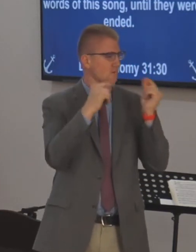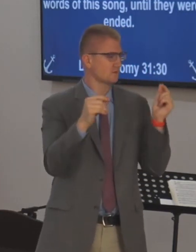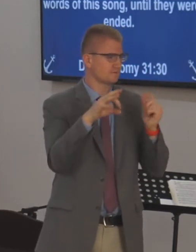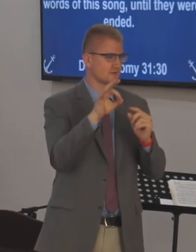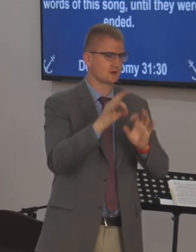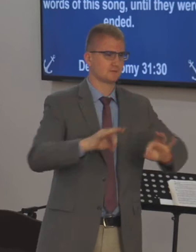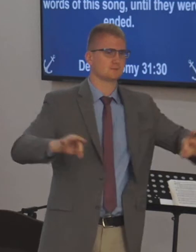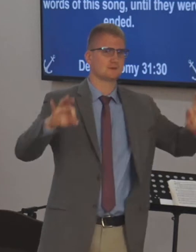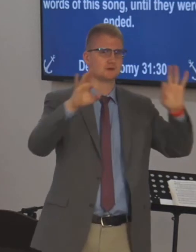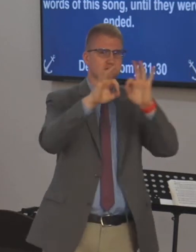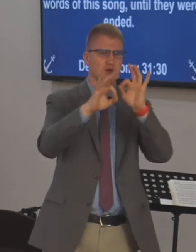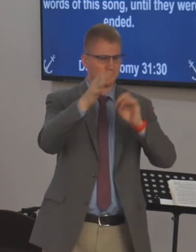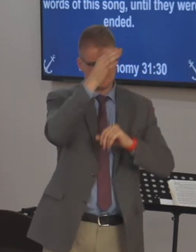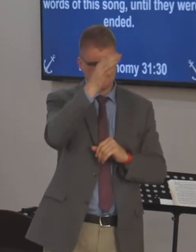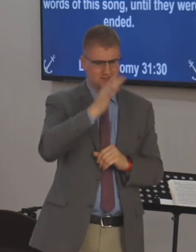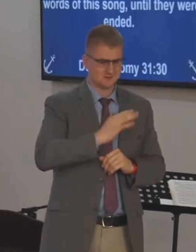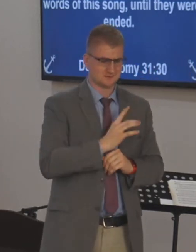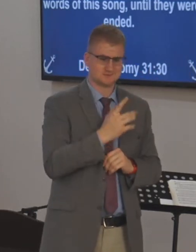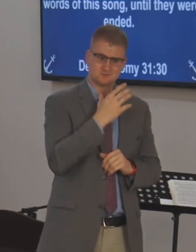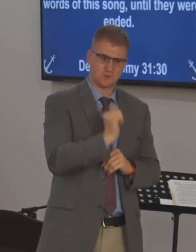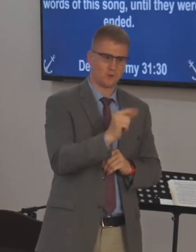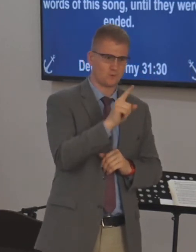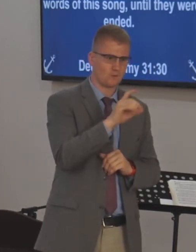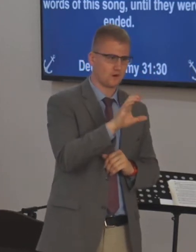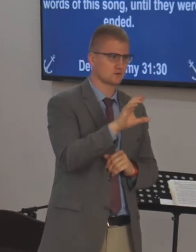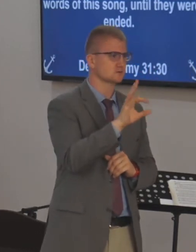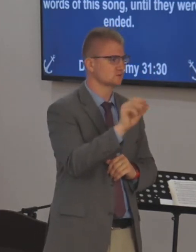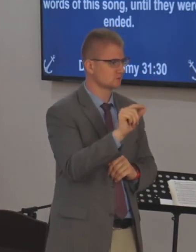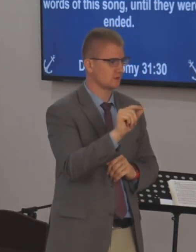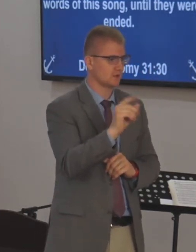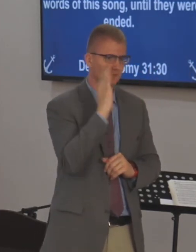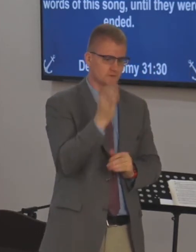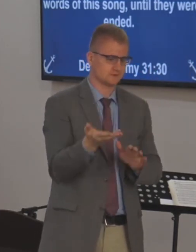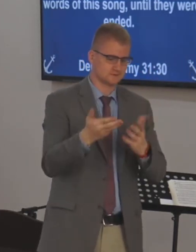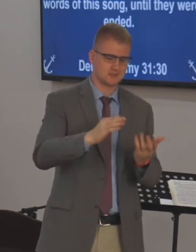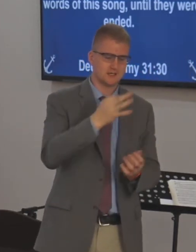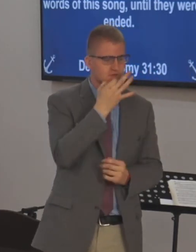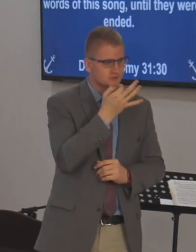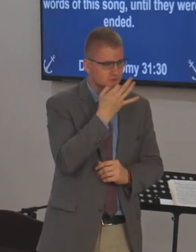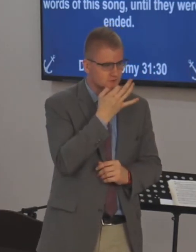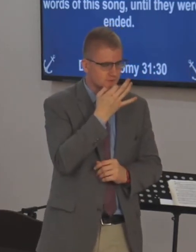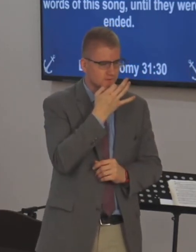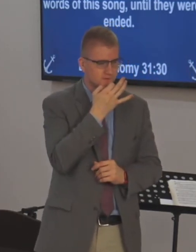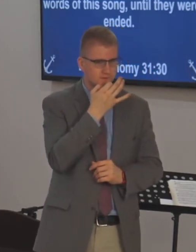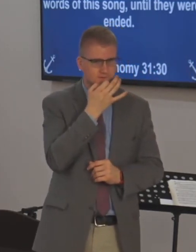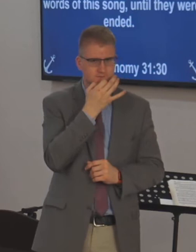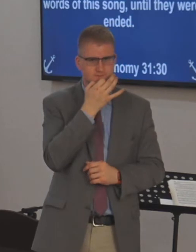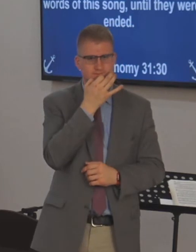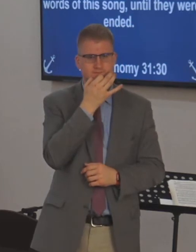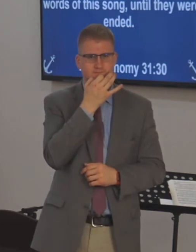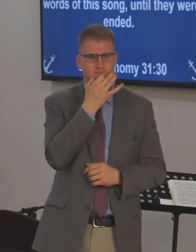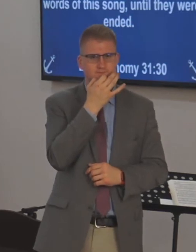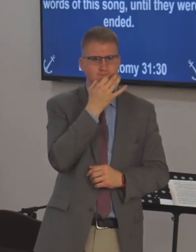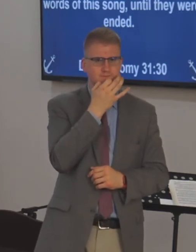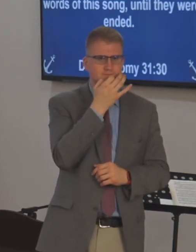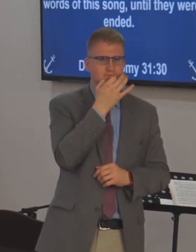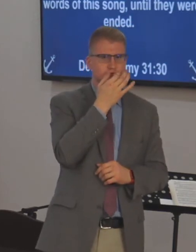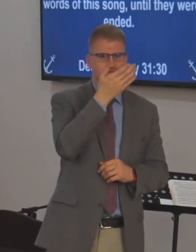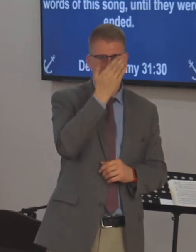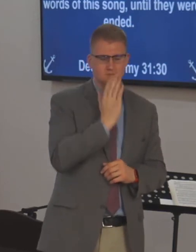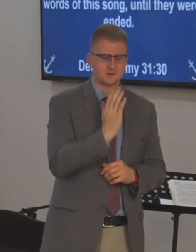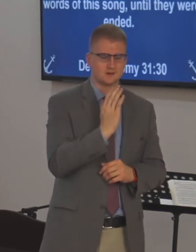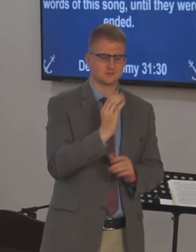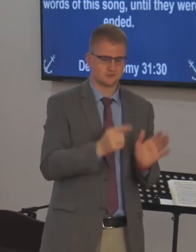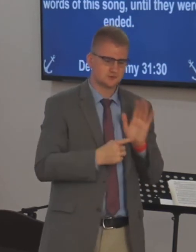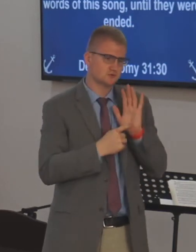The guy's 120 years old. He's going to die. God's going to take him up to the mountain, show him all the land. He's going to show him